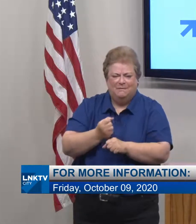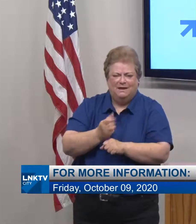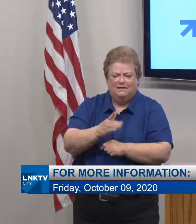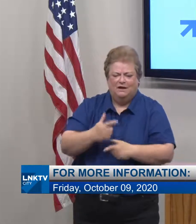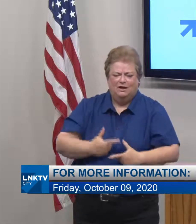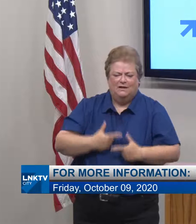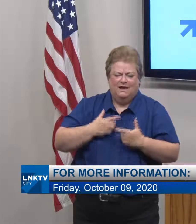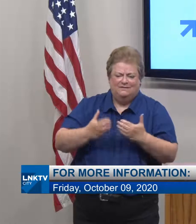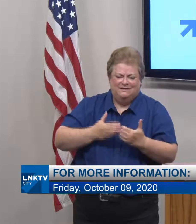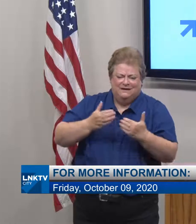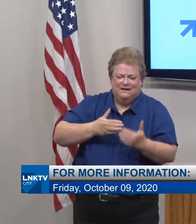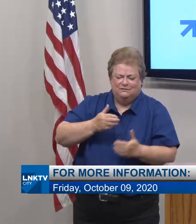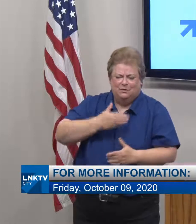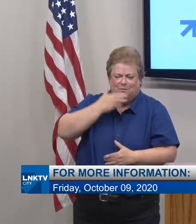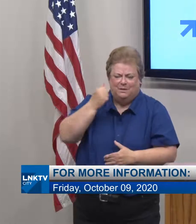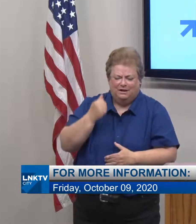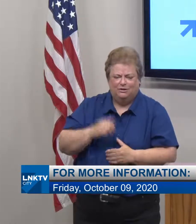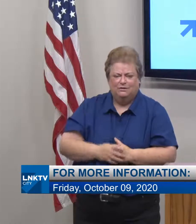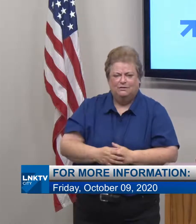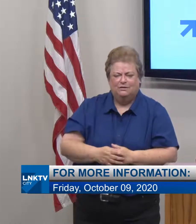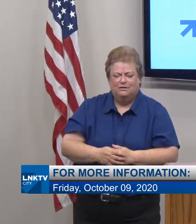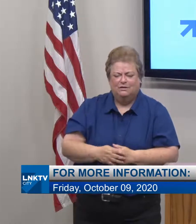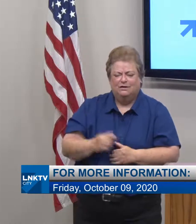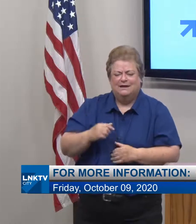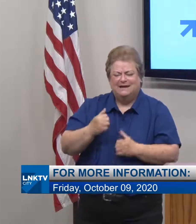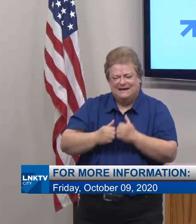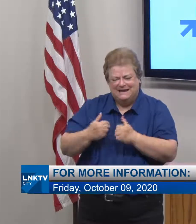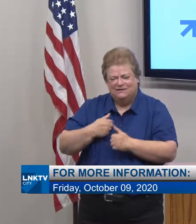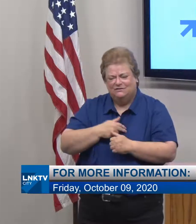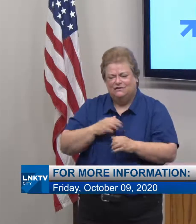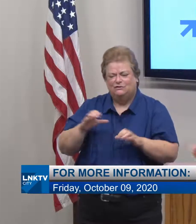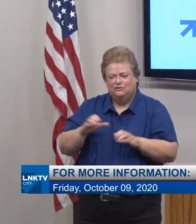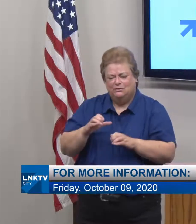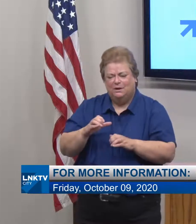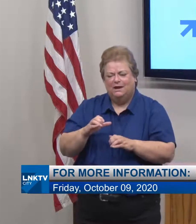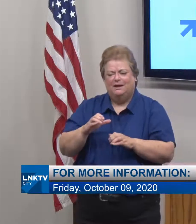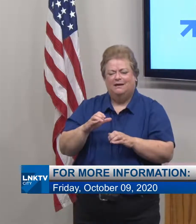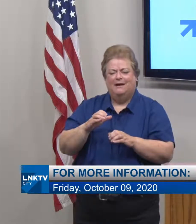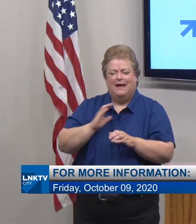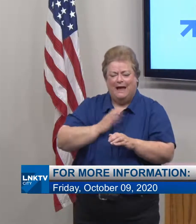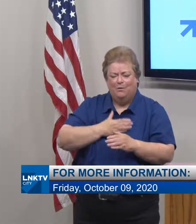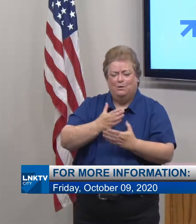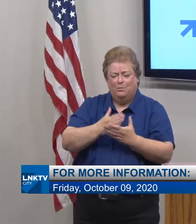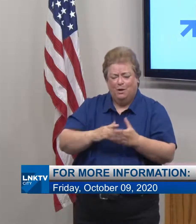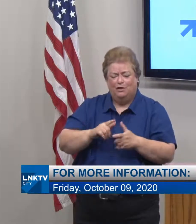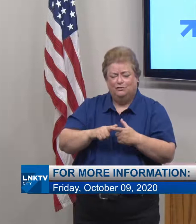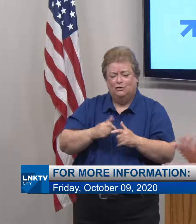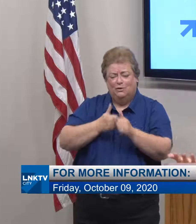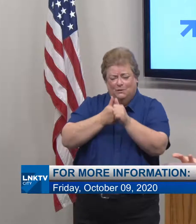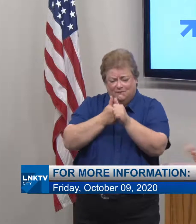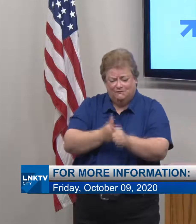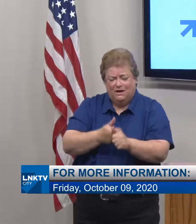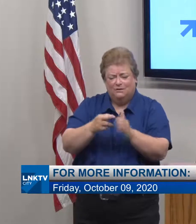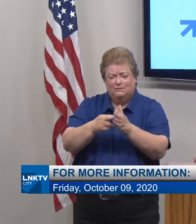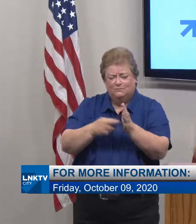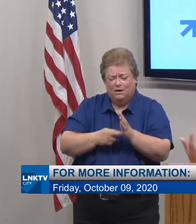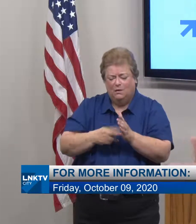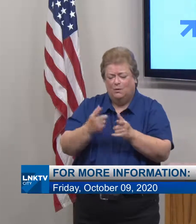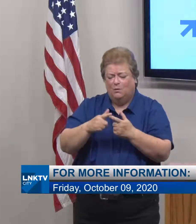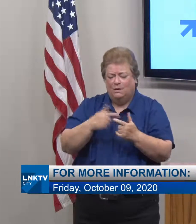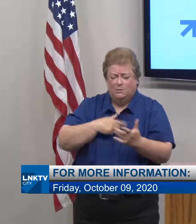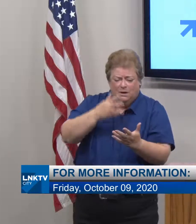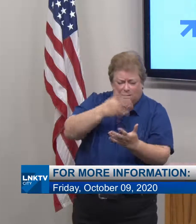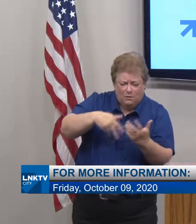better. Each of us can do our part to limit the spread by following these precautions when we're in our circles of friends, when we're